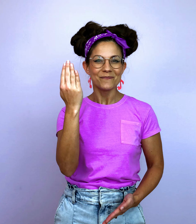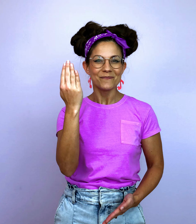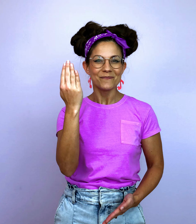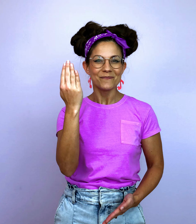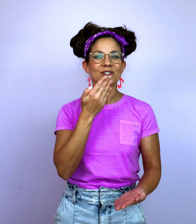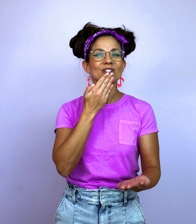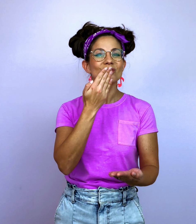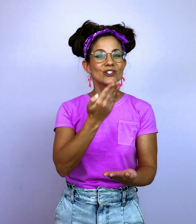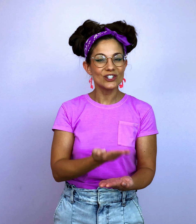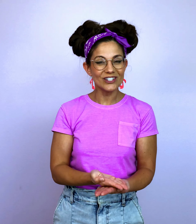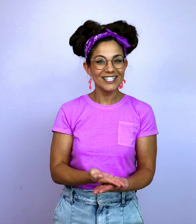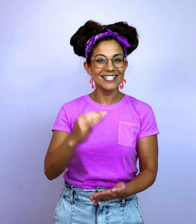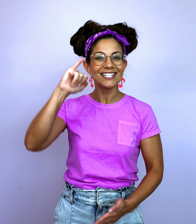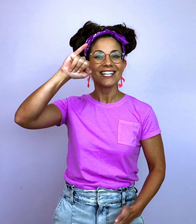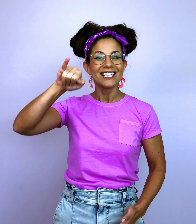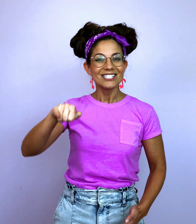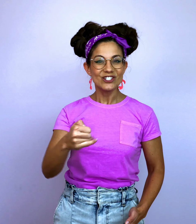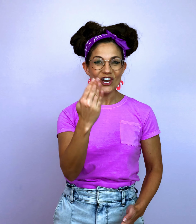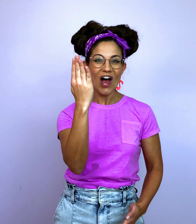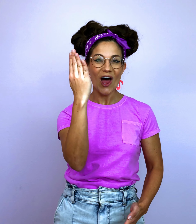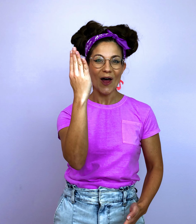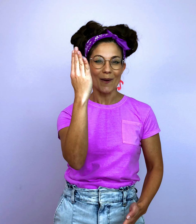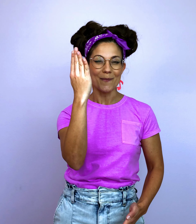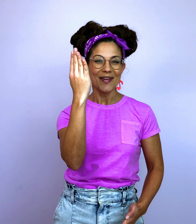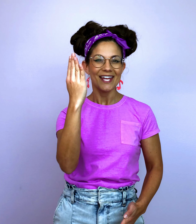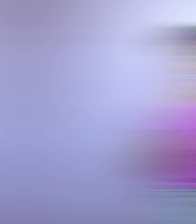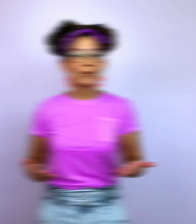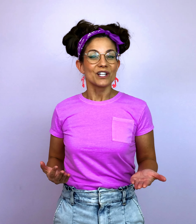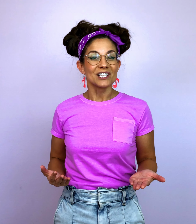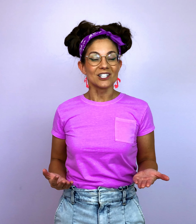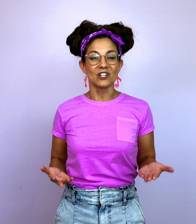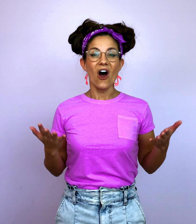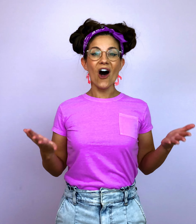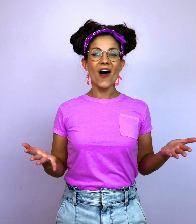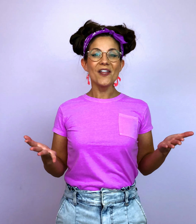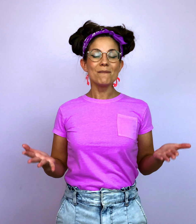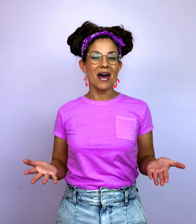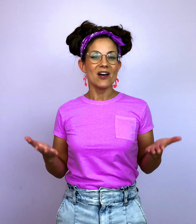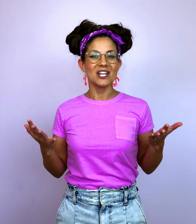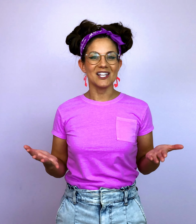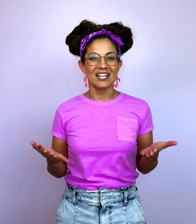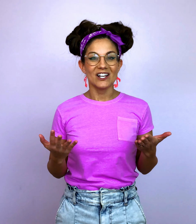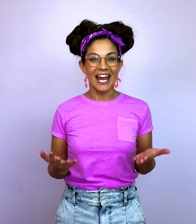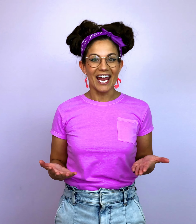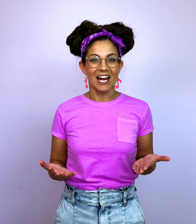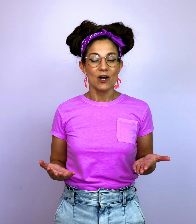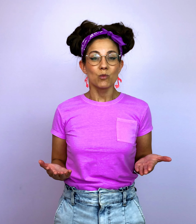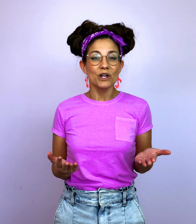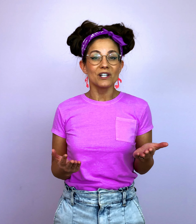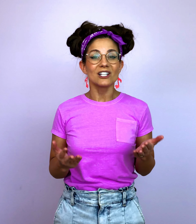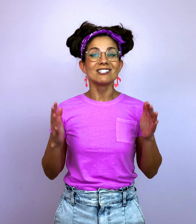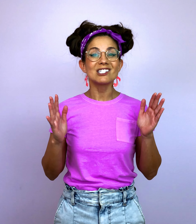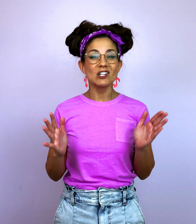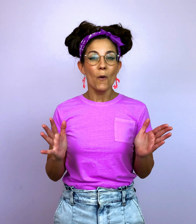job. Good job. We're gonna learn all about the letter A. We're gonna learn so